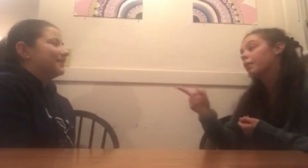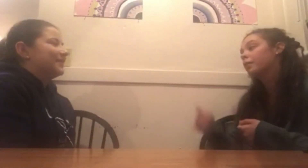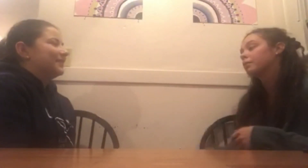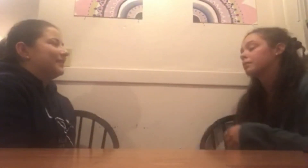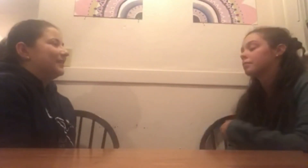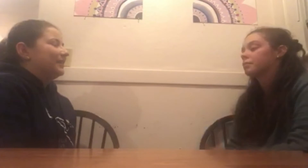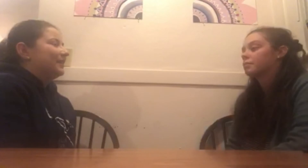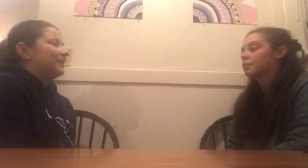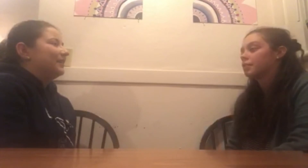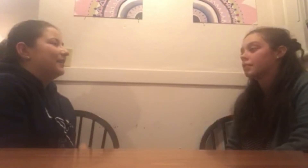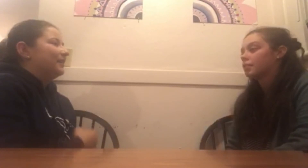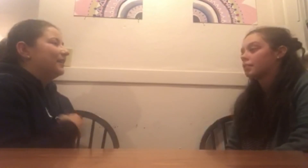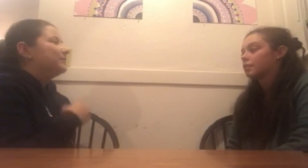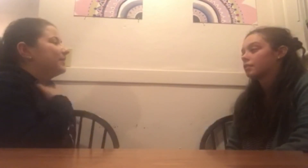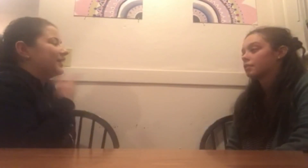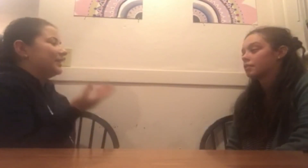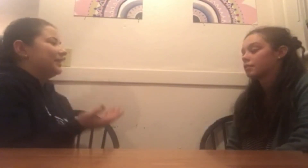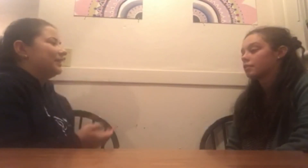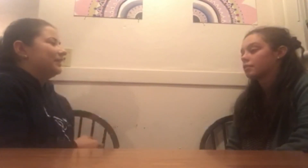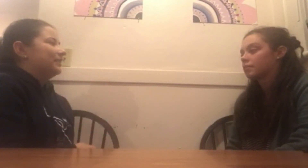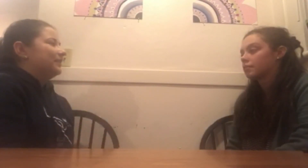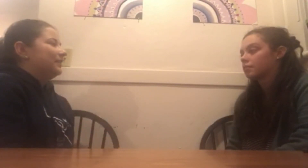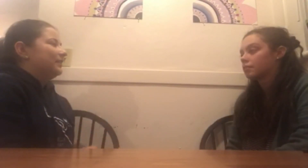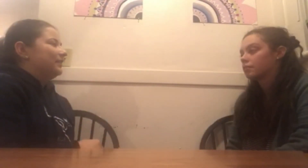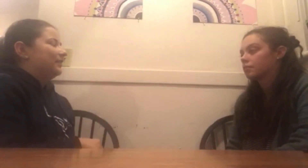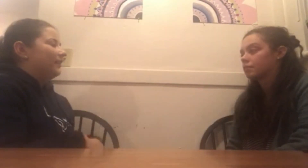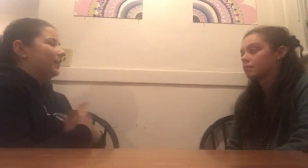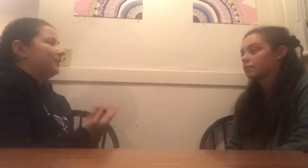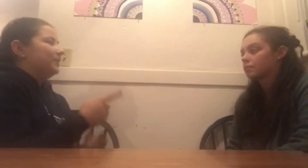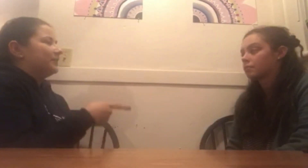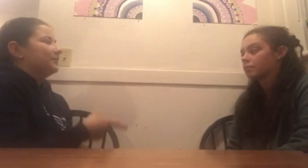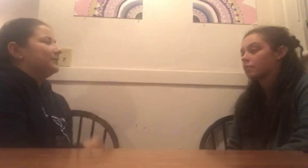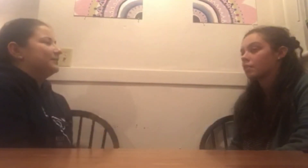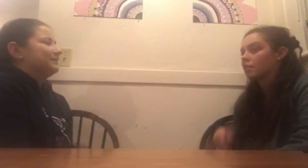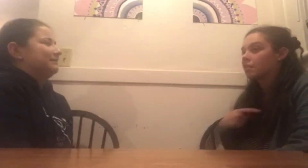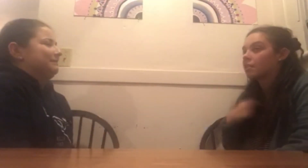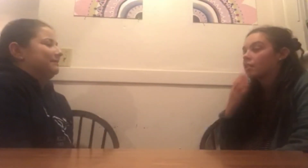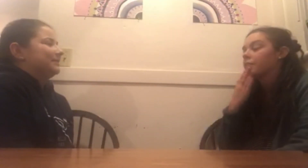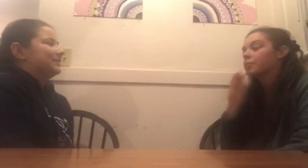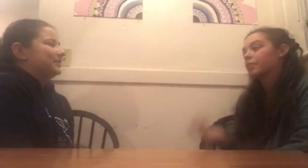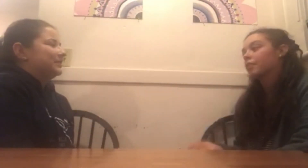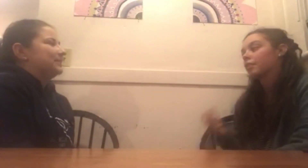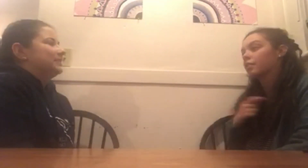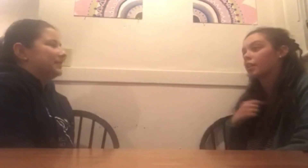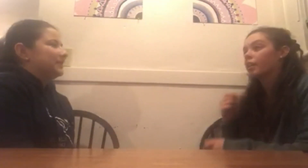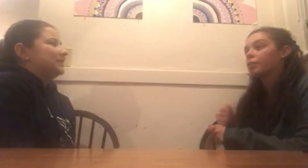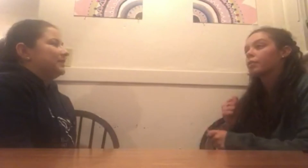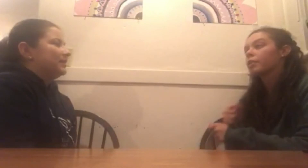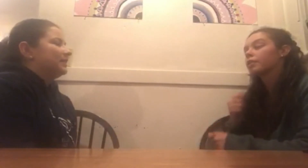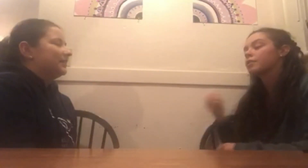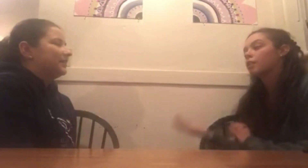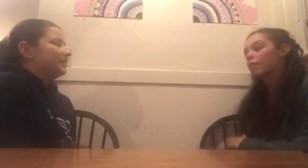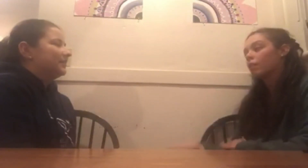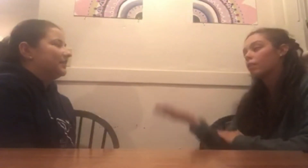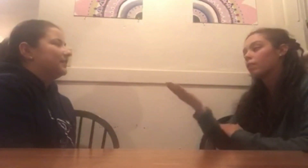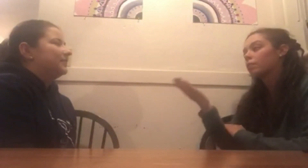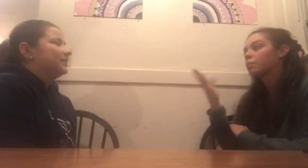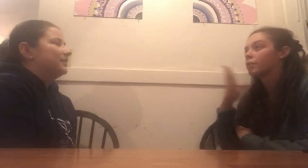you? I'm good. How are you? I'm good. I worked all morning